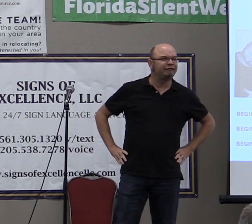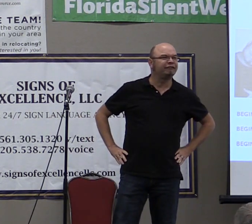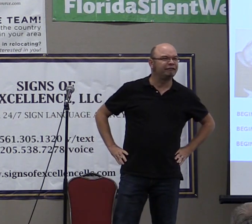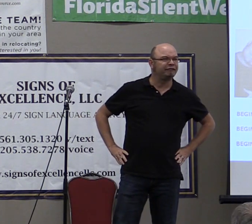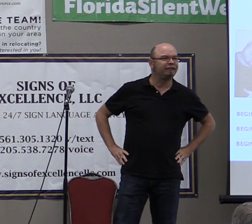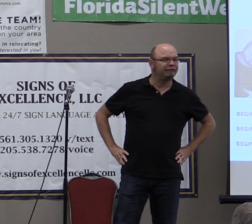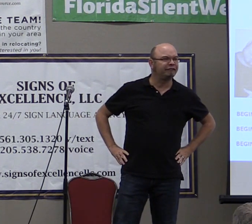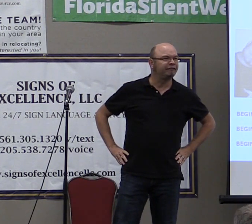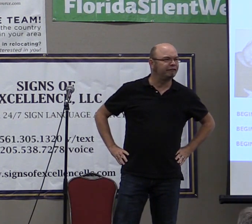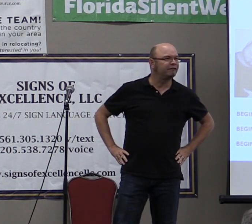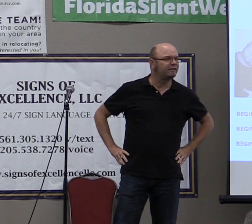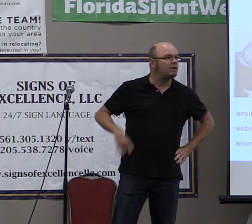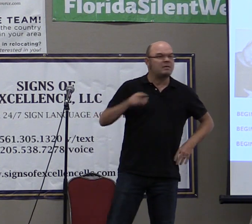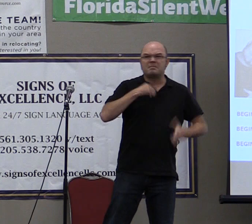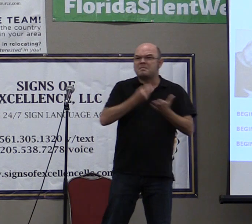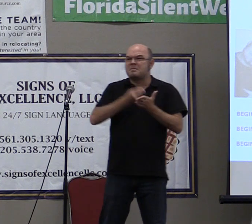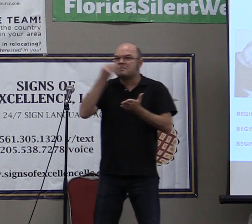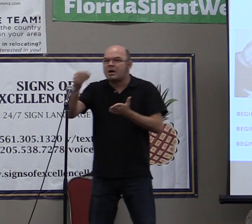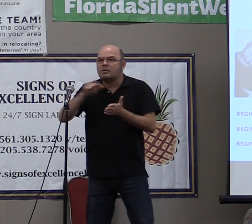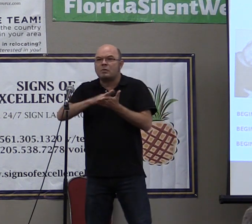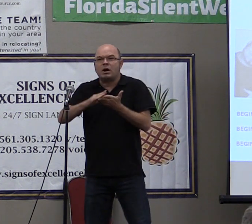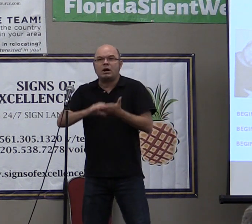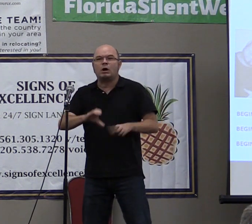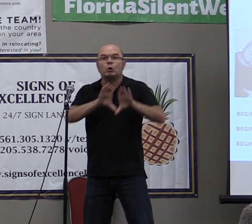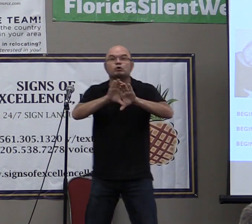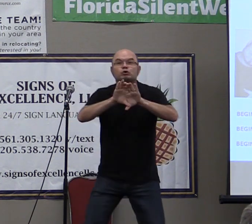like that one, what is that?